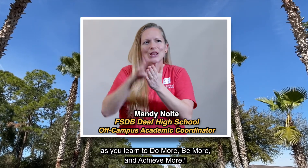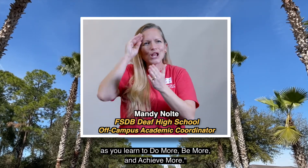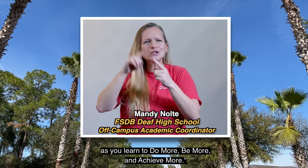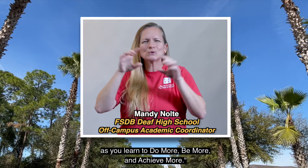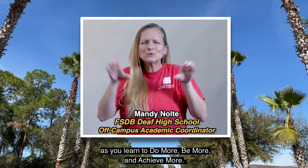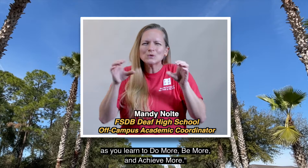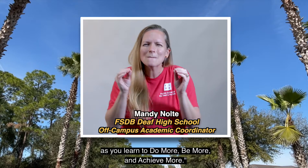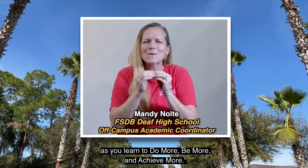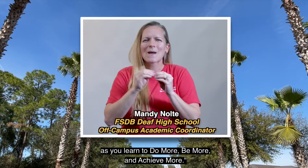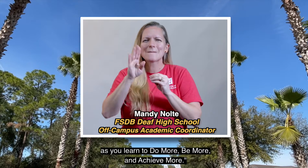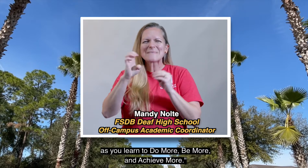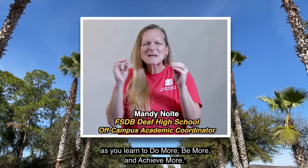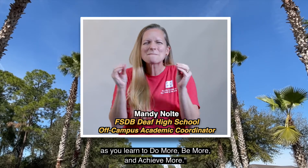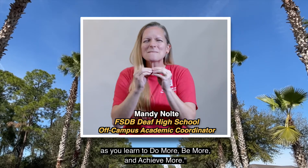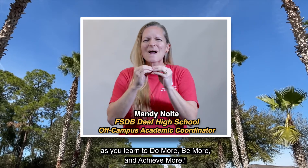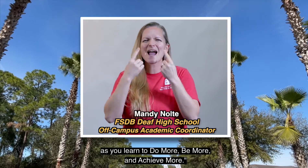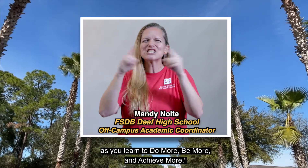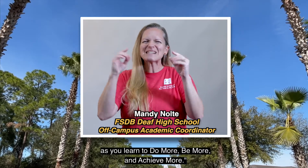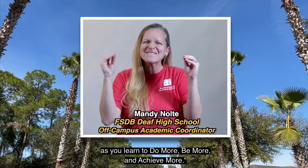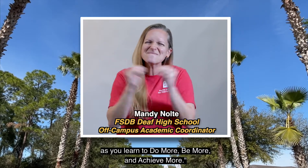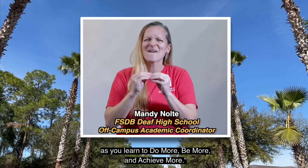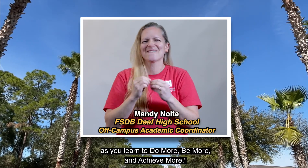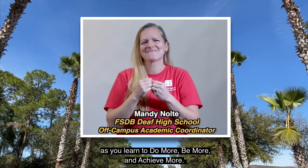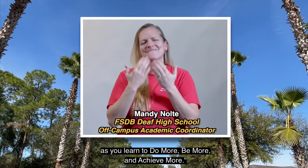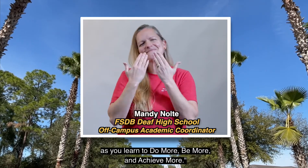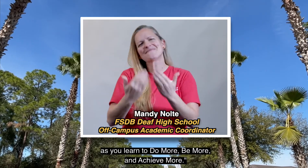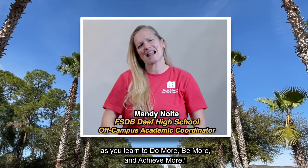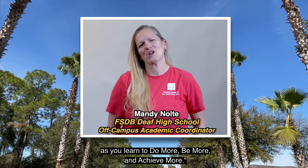As you learn to do more, be more, and achieve more.